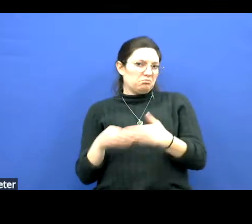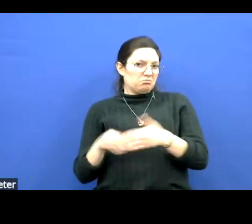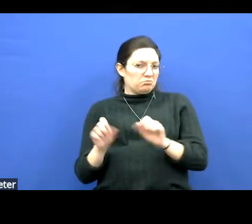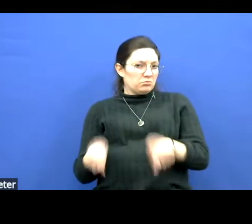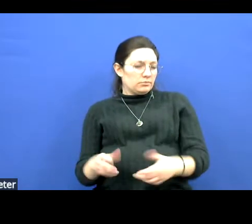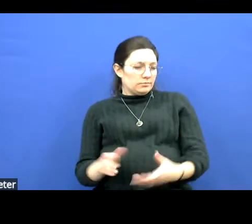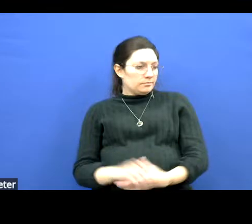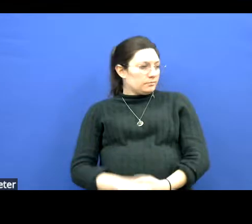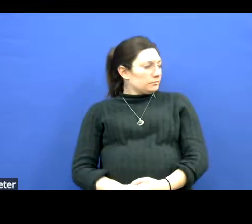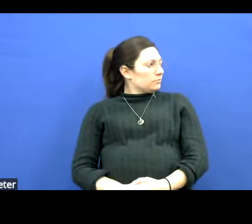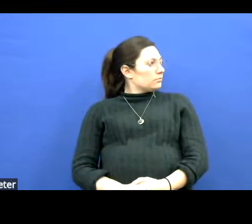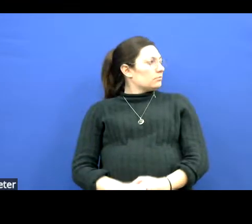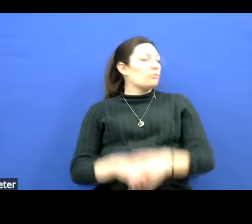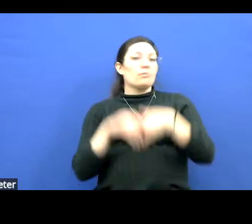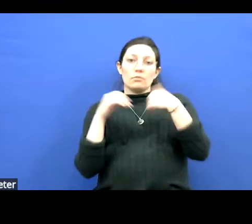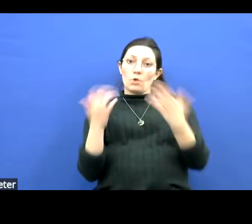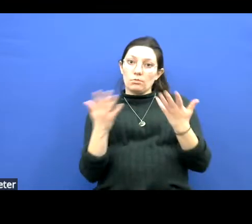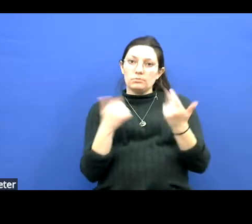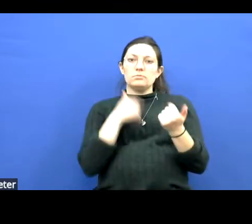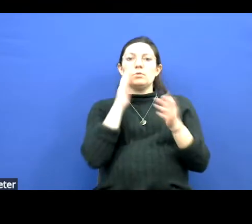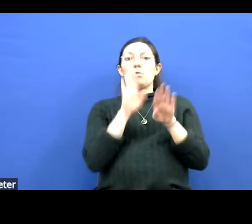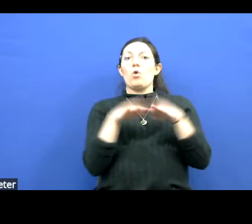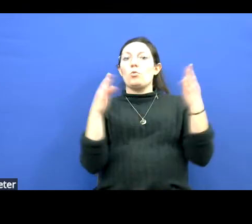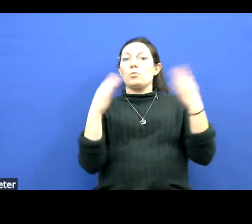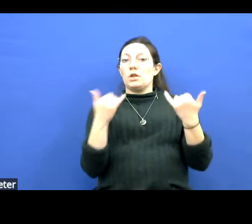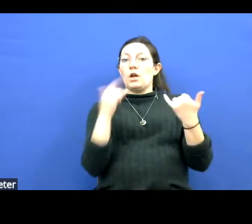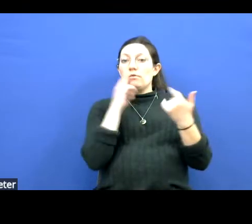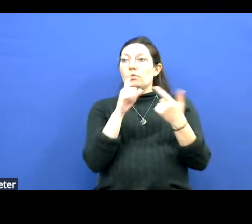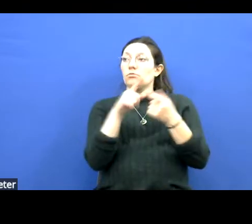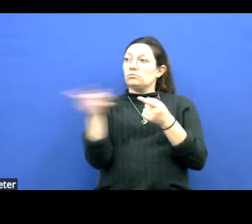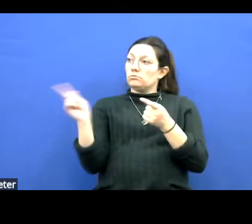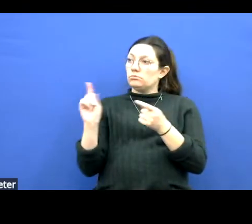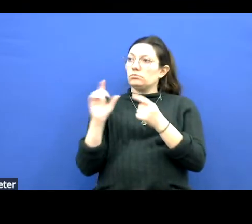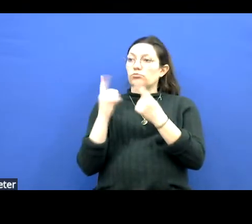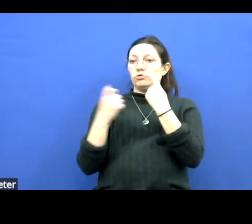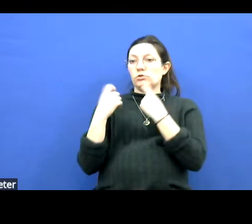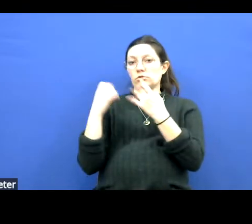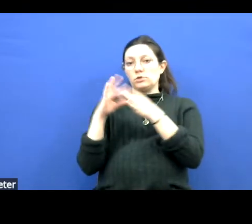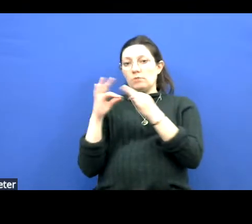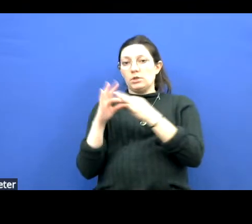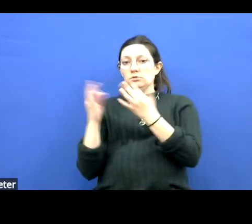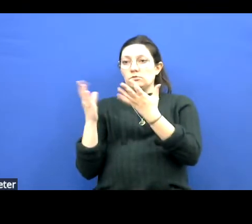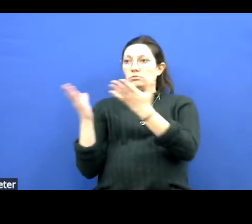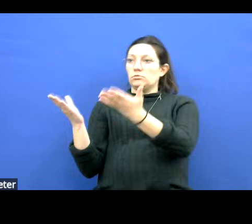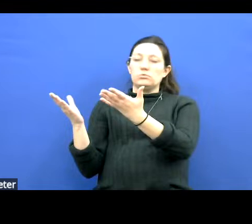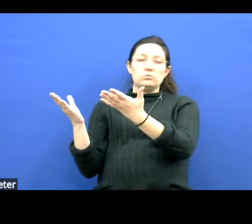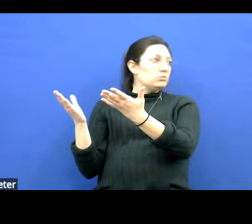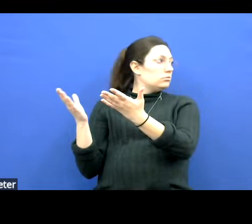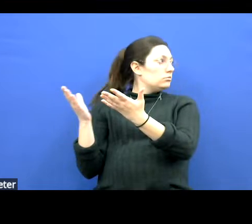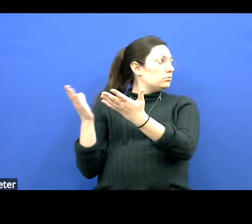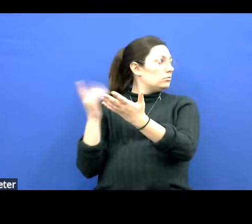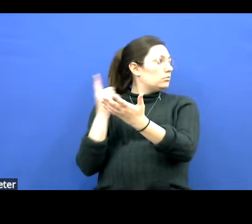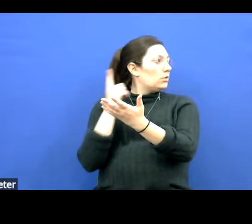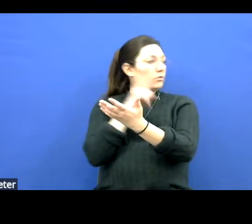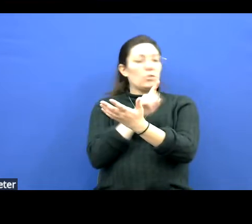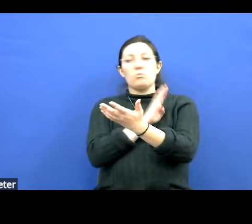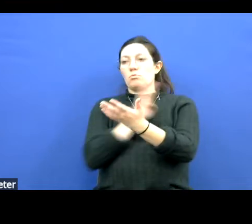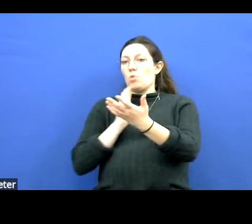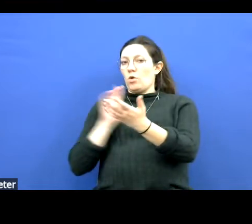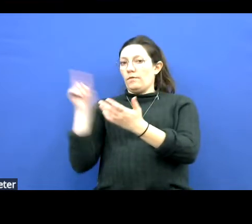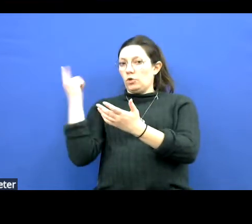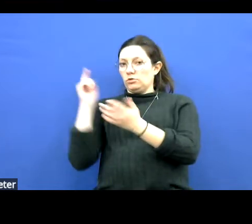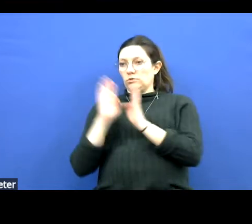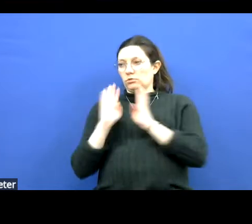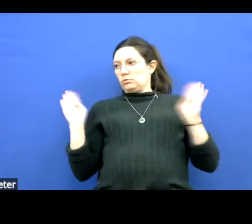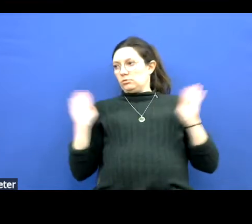that said, I'll first open it up for any questions, comments to the town board.